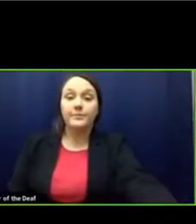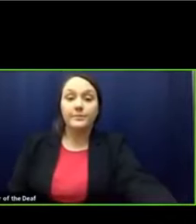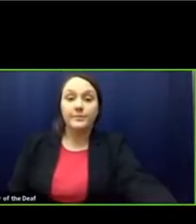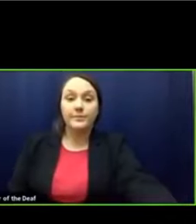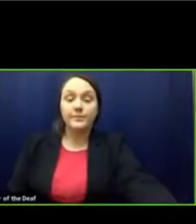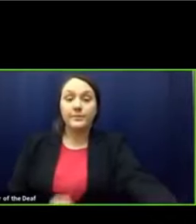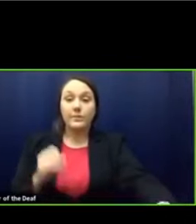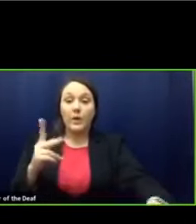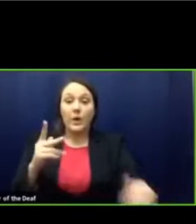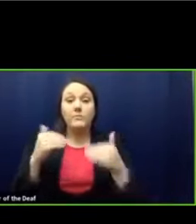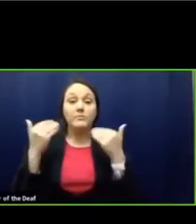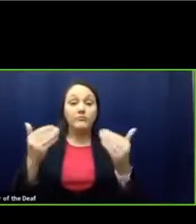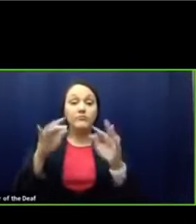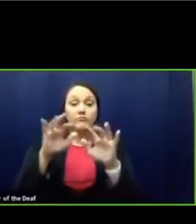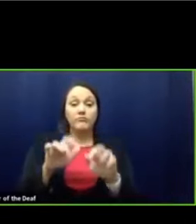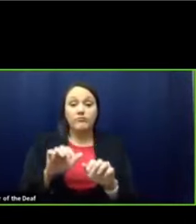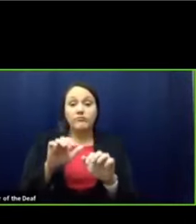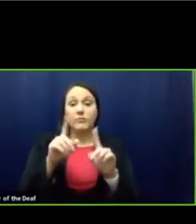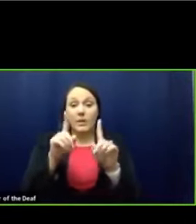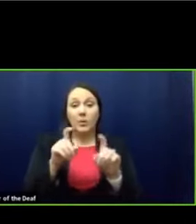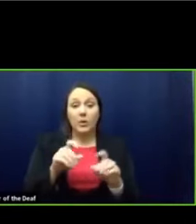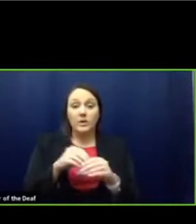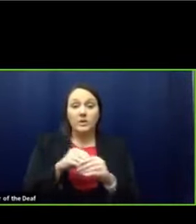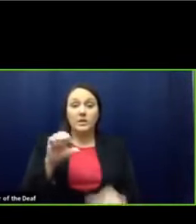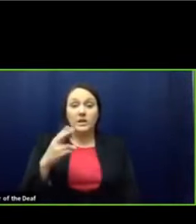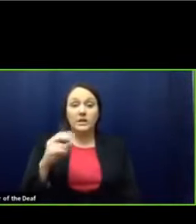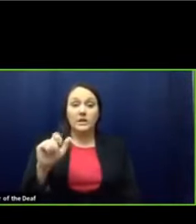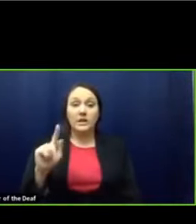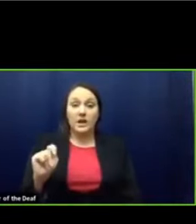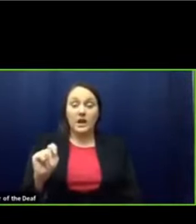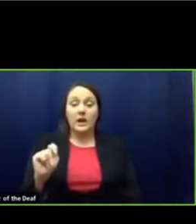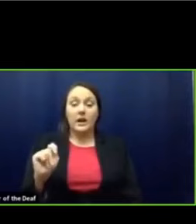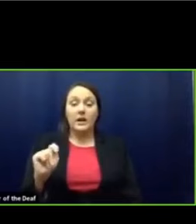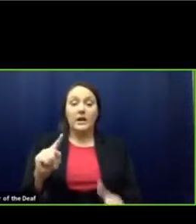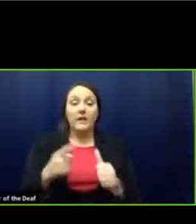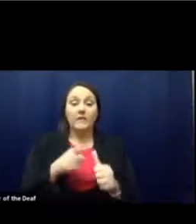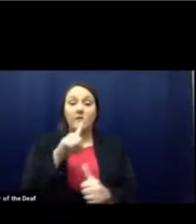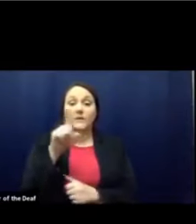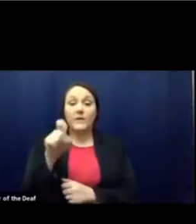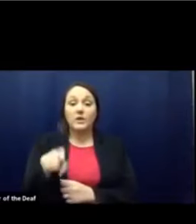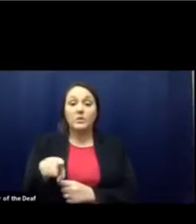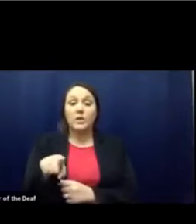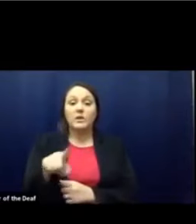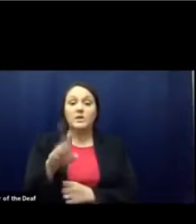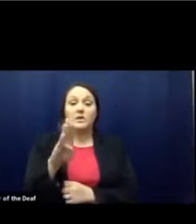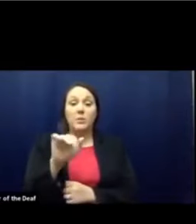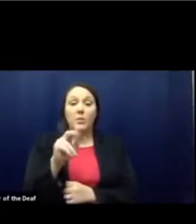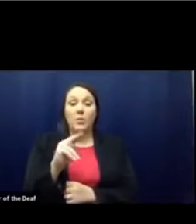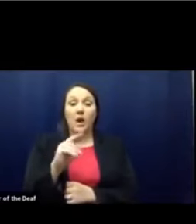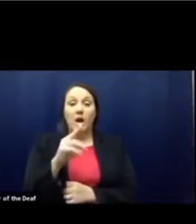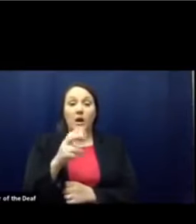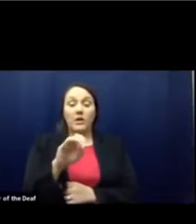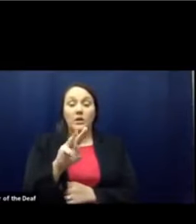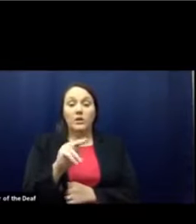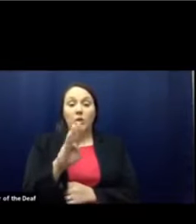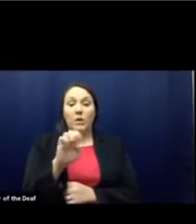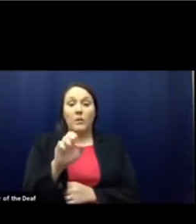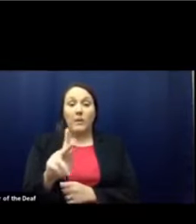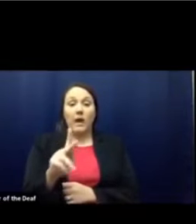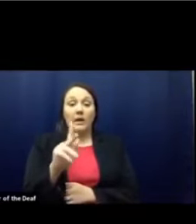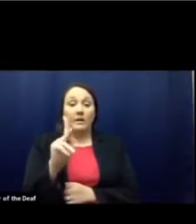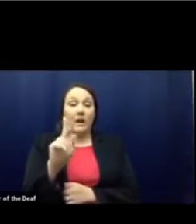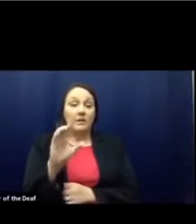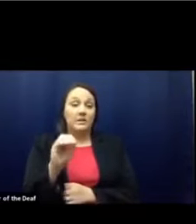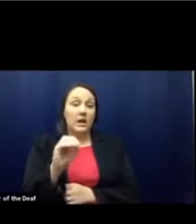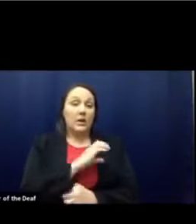questions into the chat feature. All right, the first question we have is from Brian Hornback. Would Knox County Commission appointing